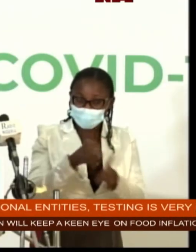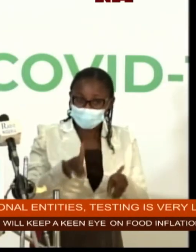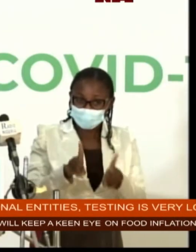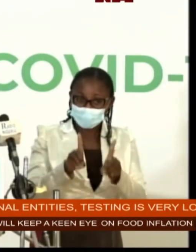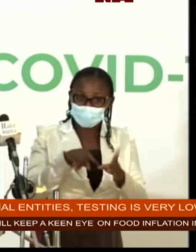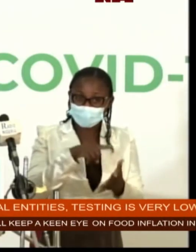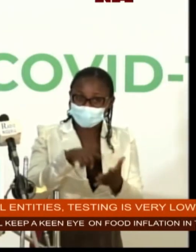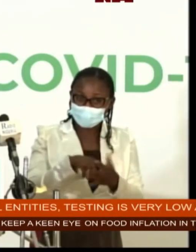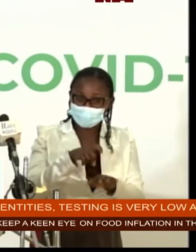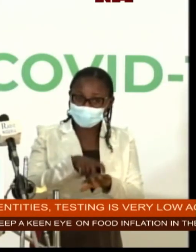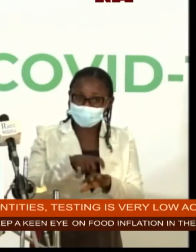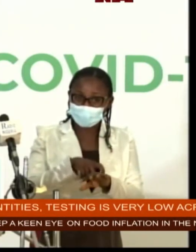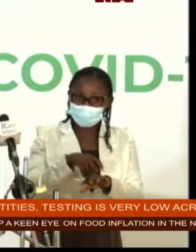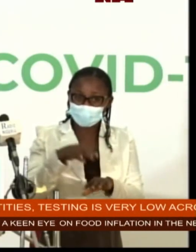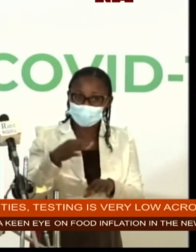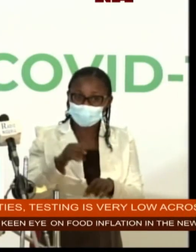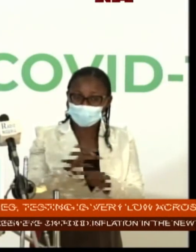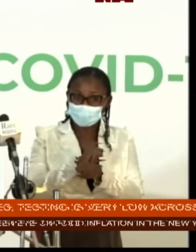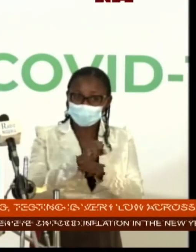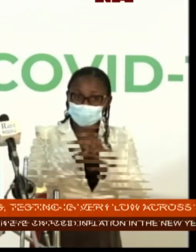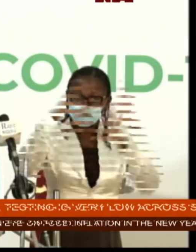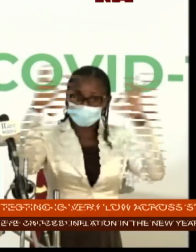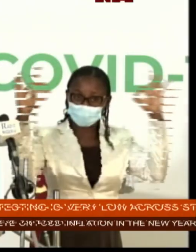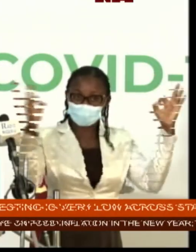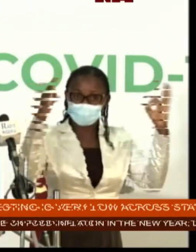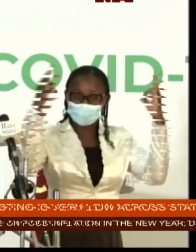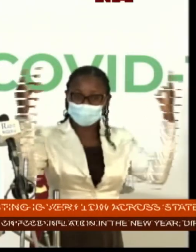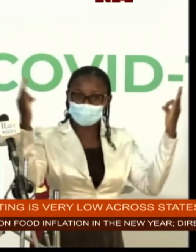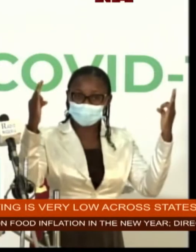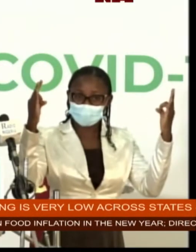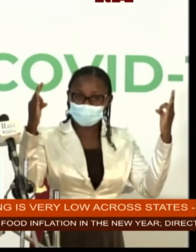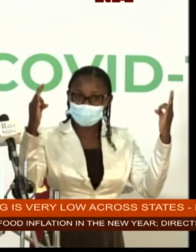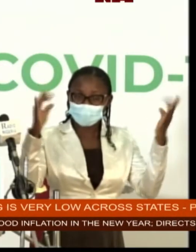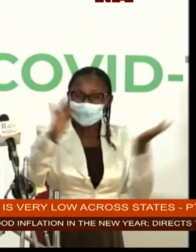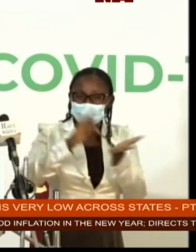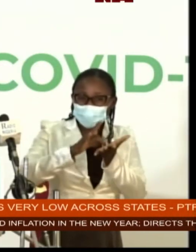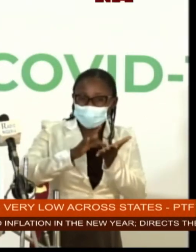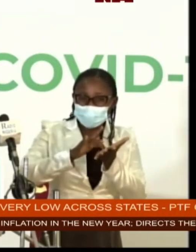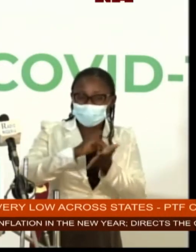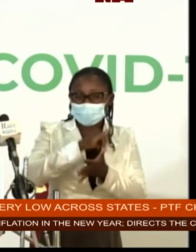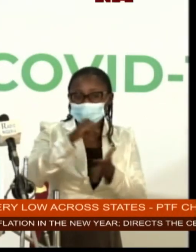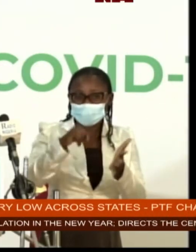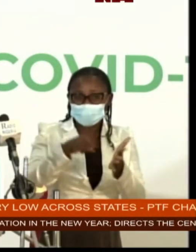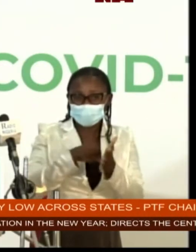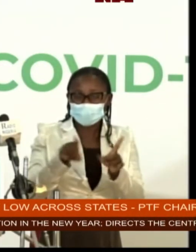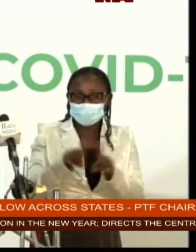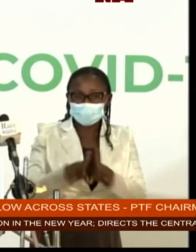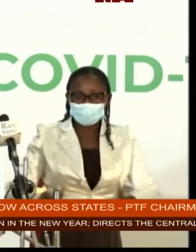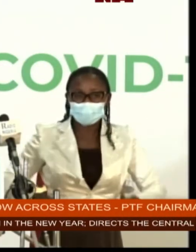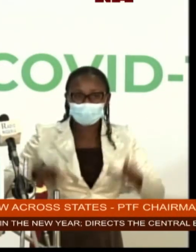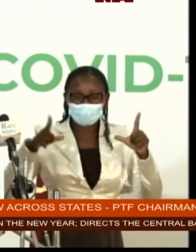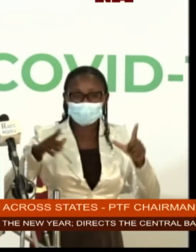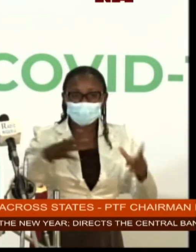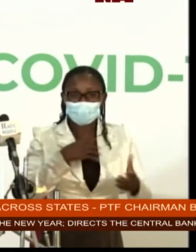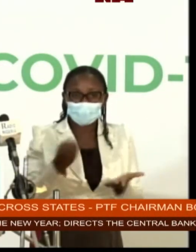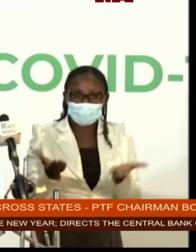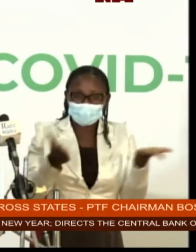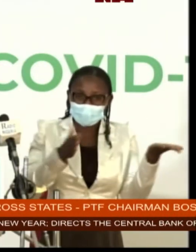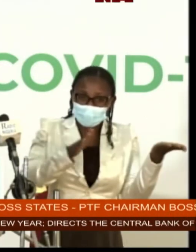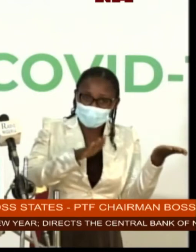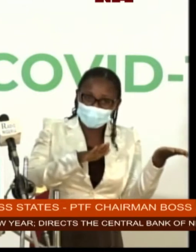these moments of festivities, treat that as a life and